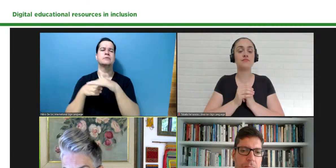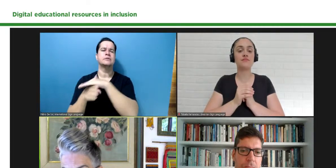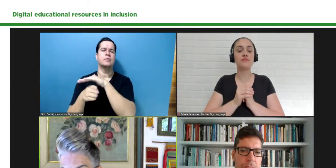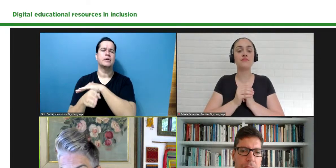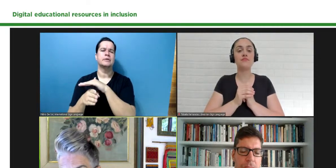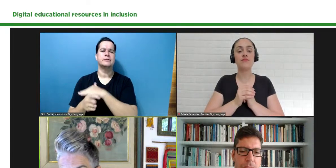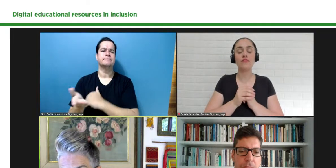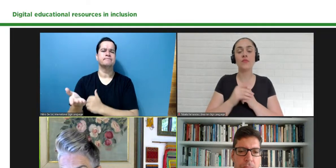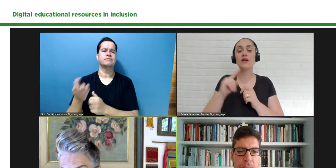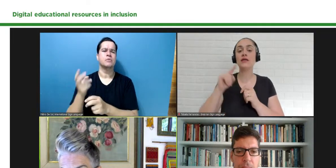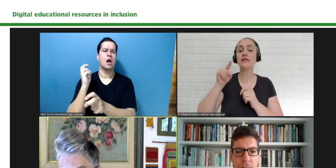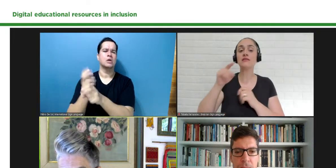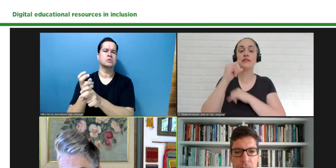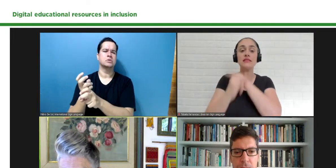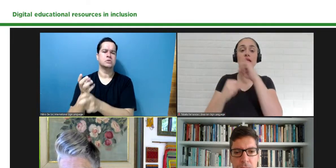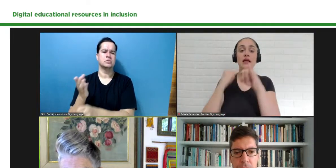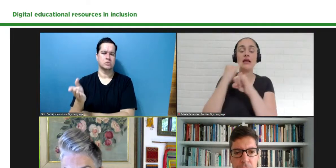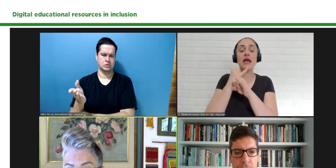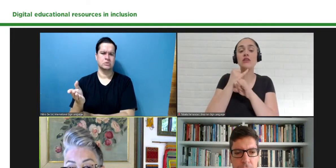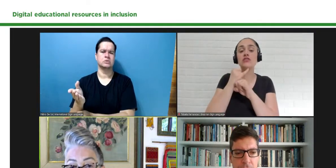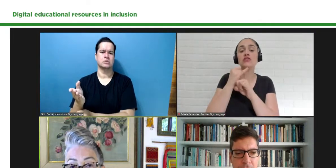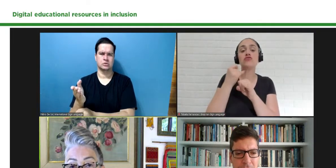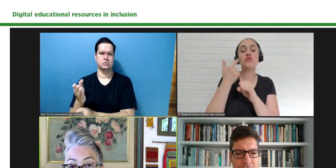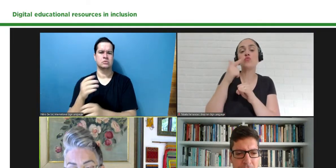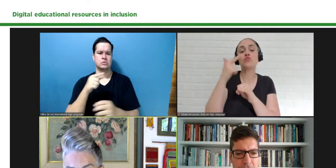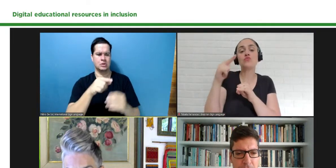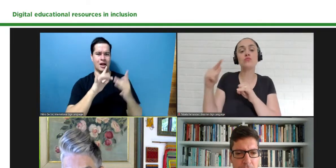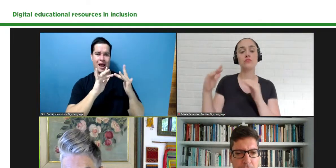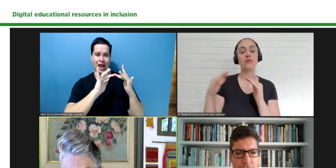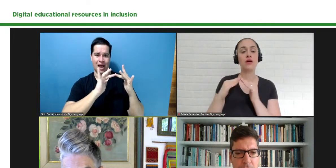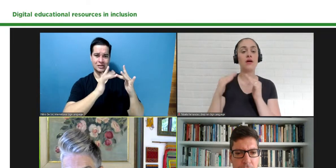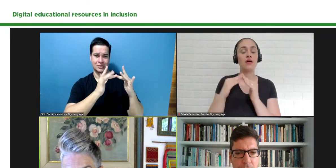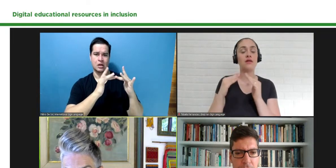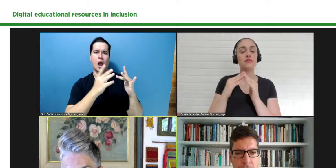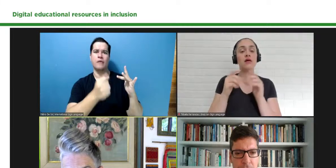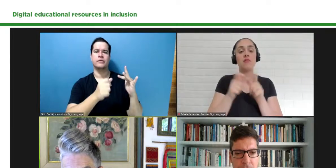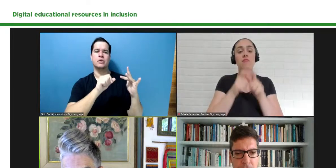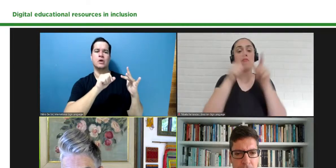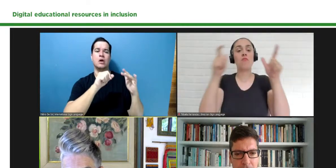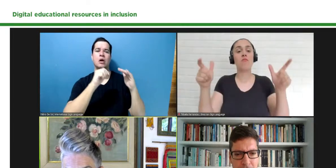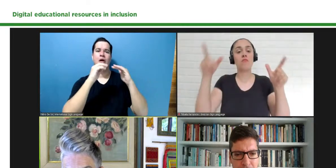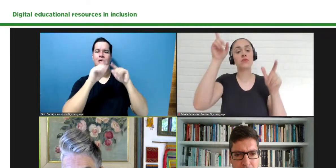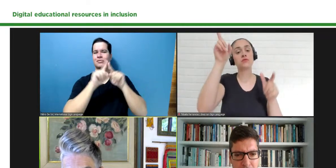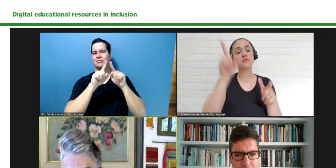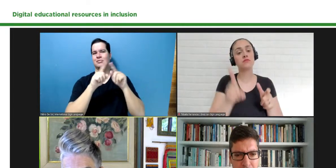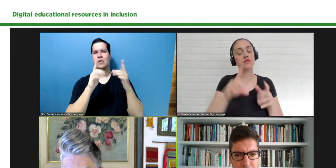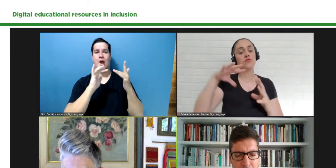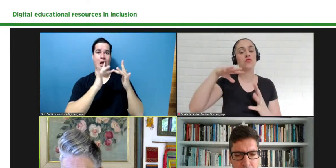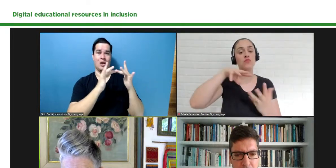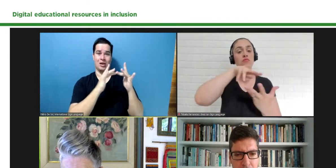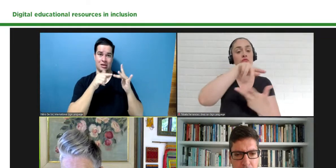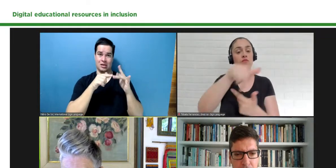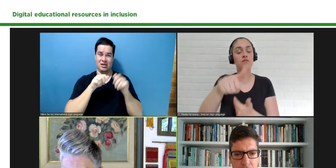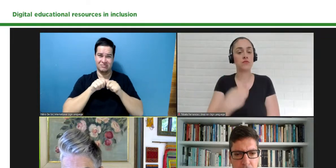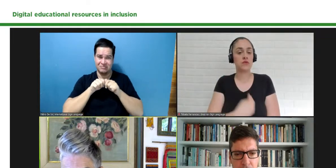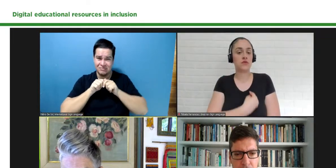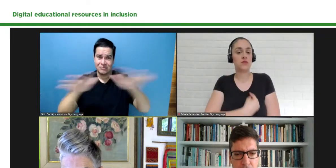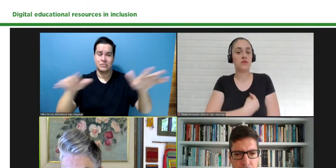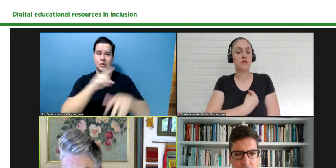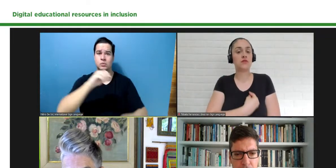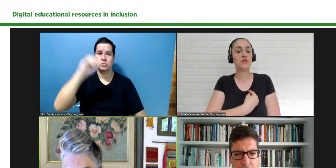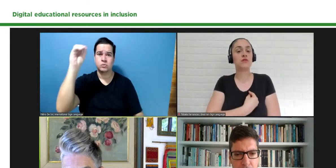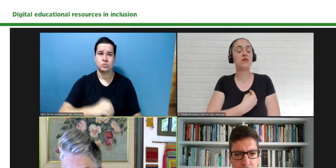internet connection in their homes, since the most of the people with disabilities in the world live in poverty areas